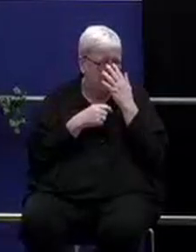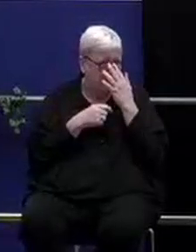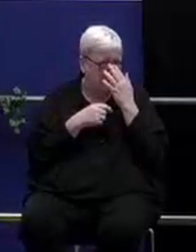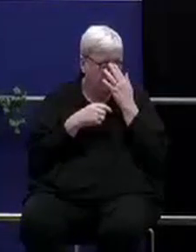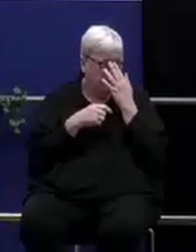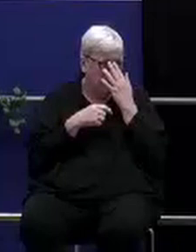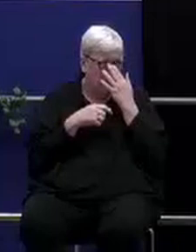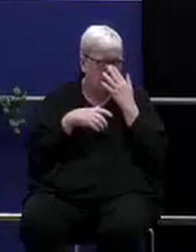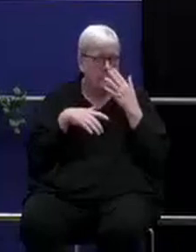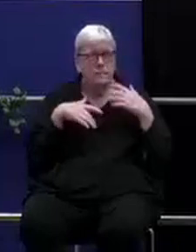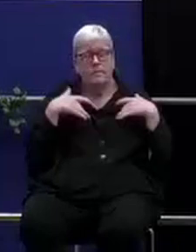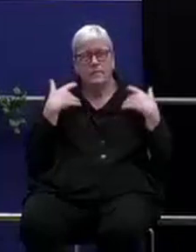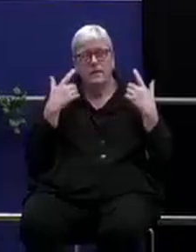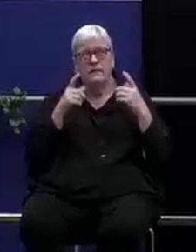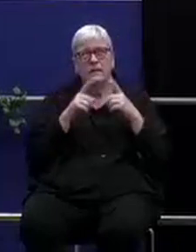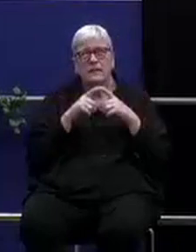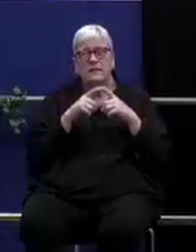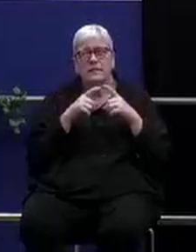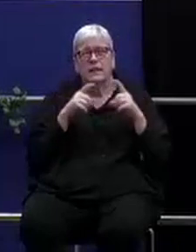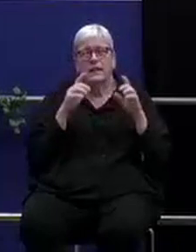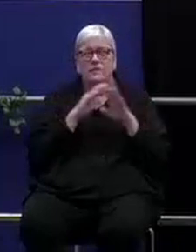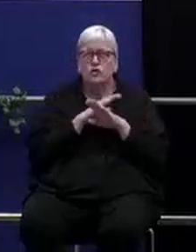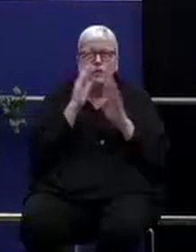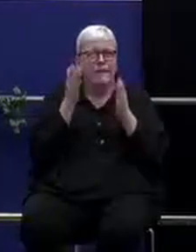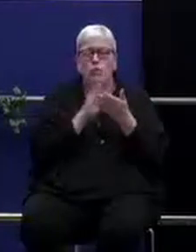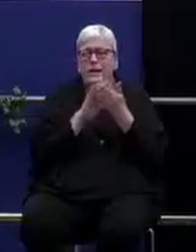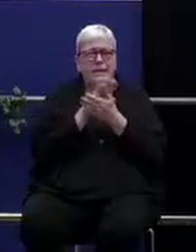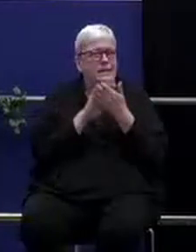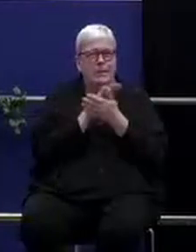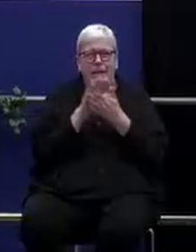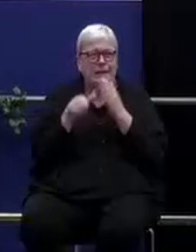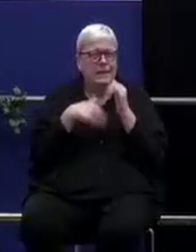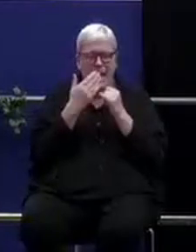it. I don't think the writer should be the person that has to explain everything. I think there should be room